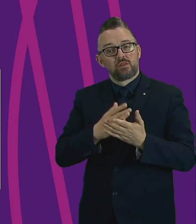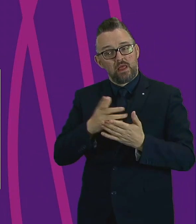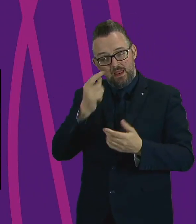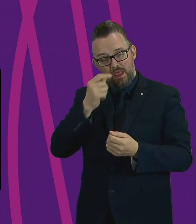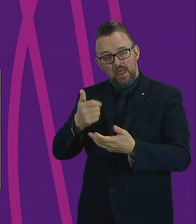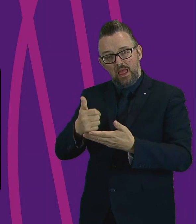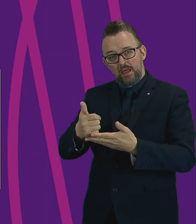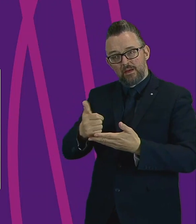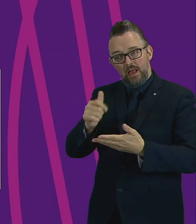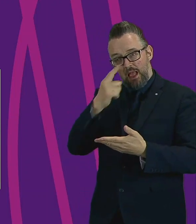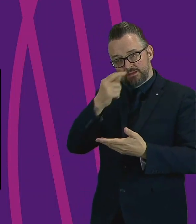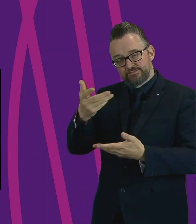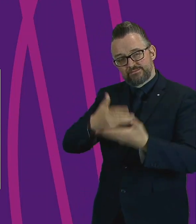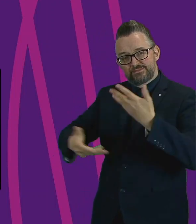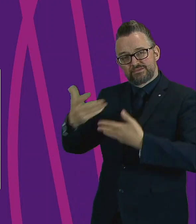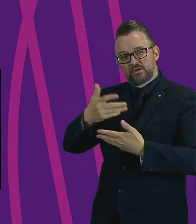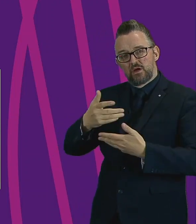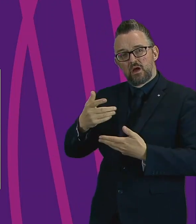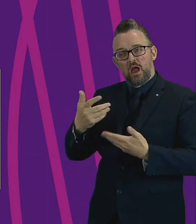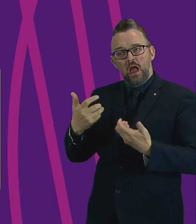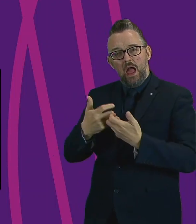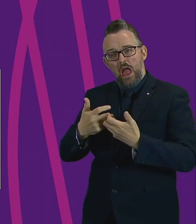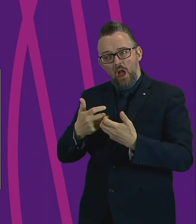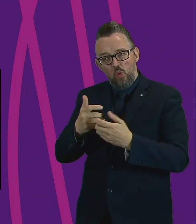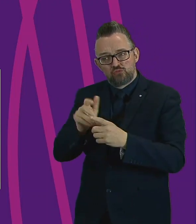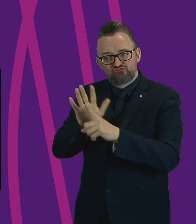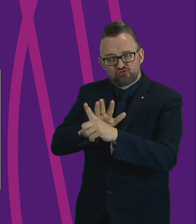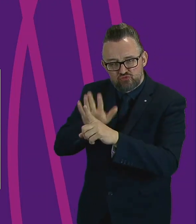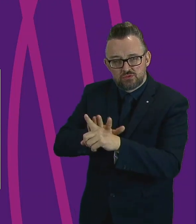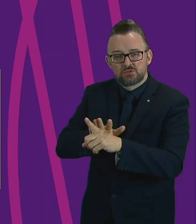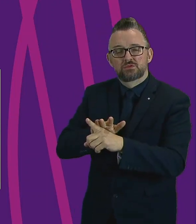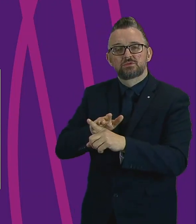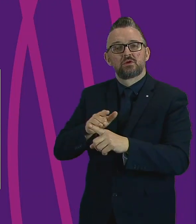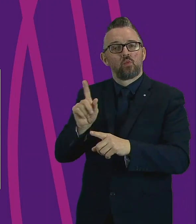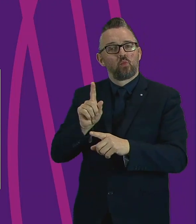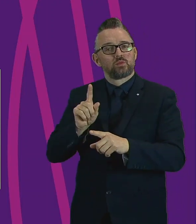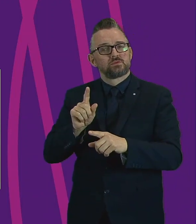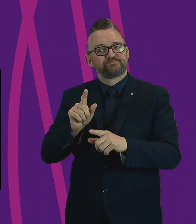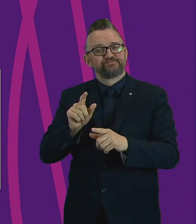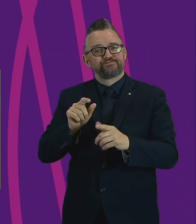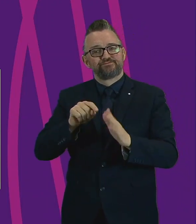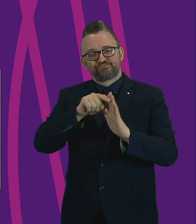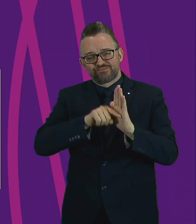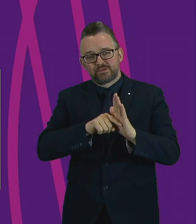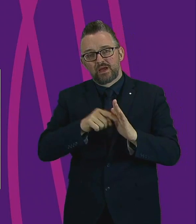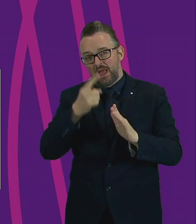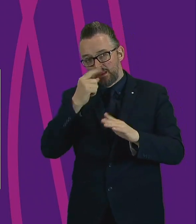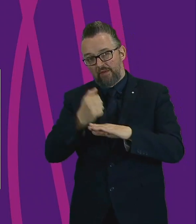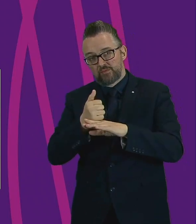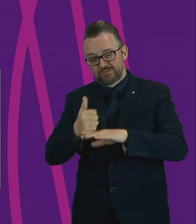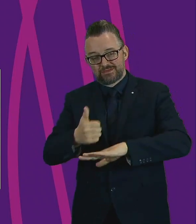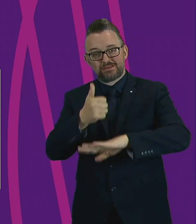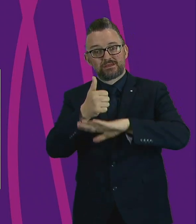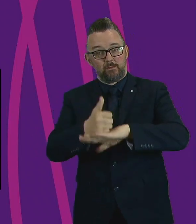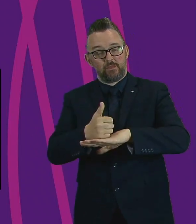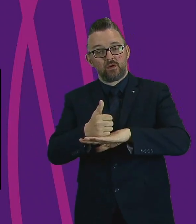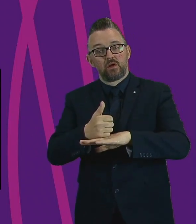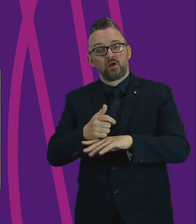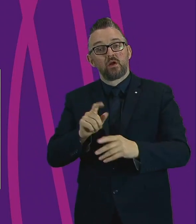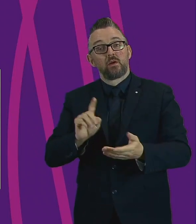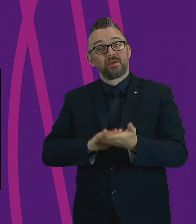could perhaps outline what reassurance or alternative steps the Government could put in place to ensure those requiring